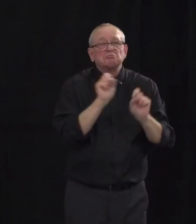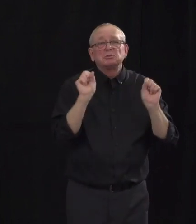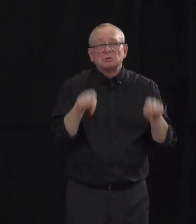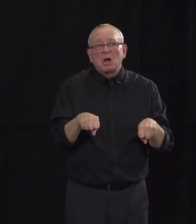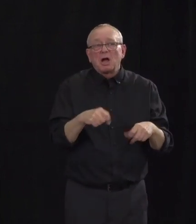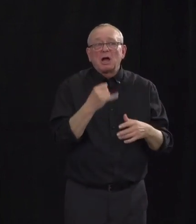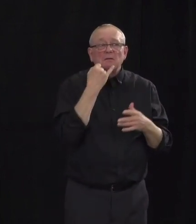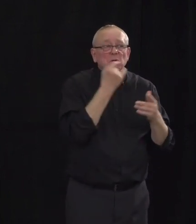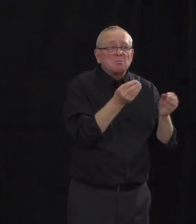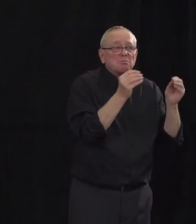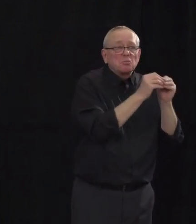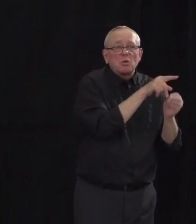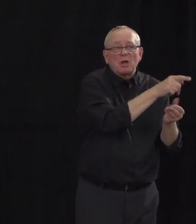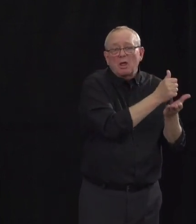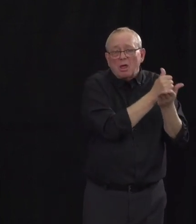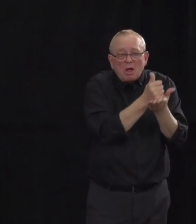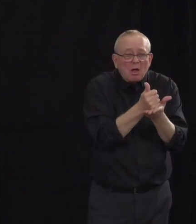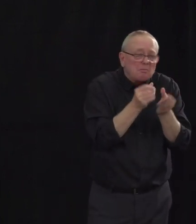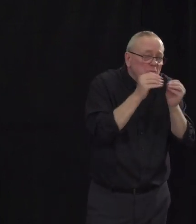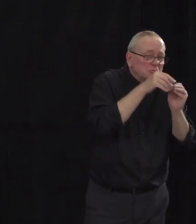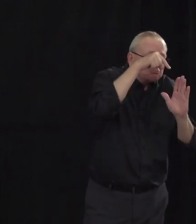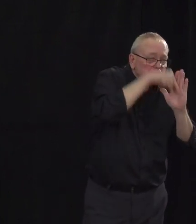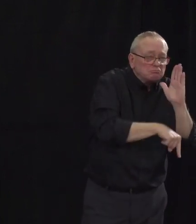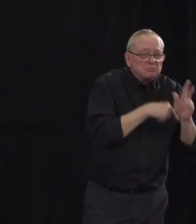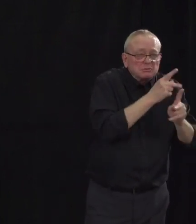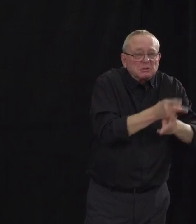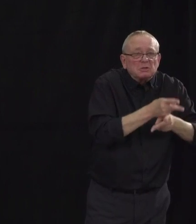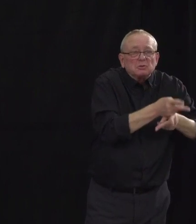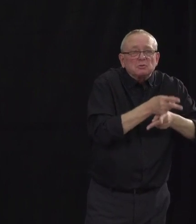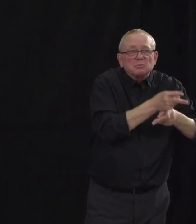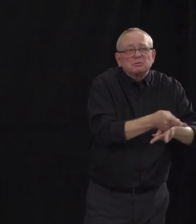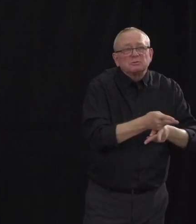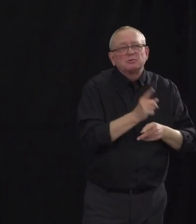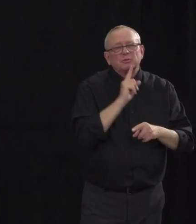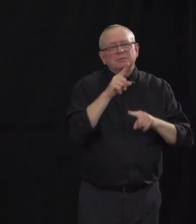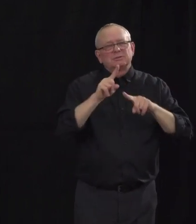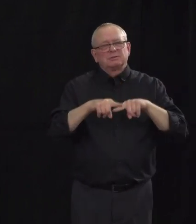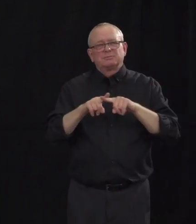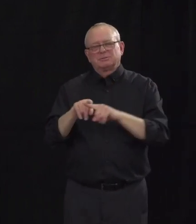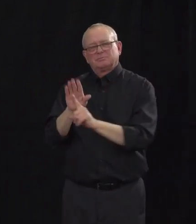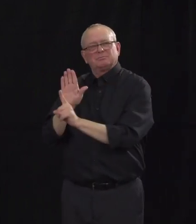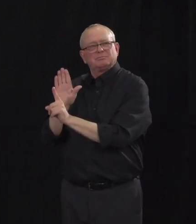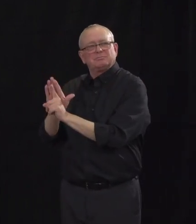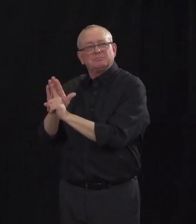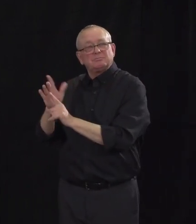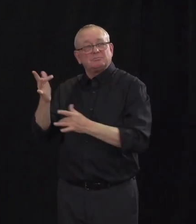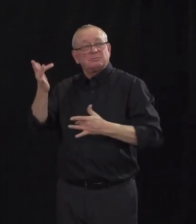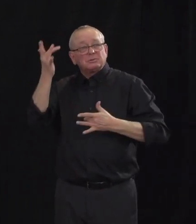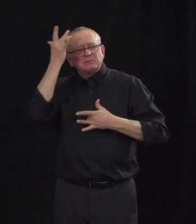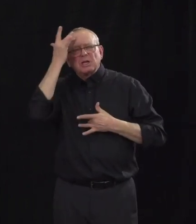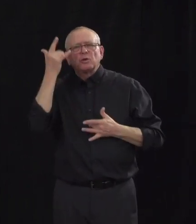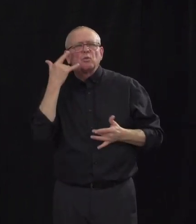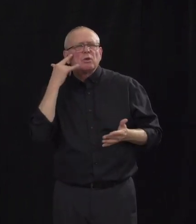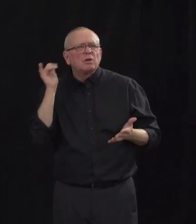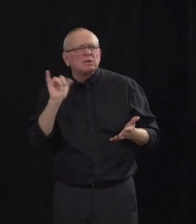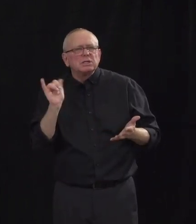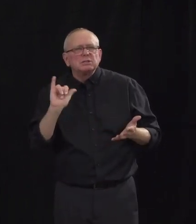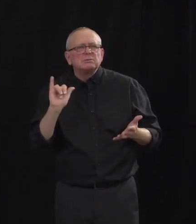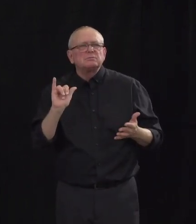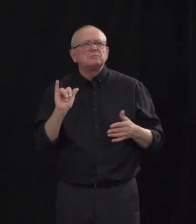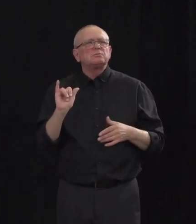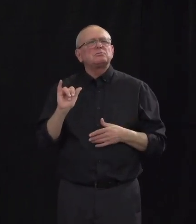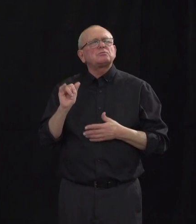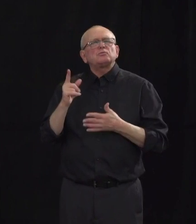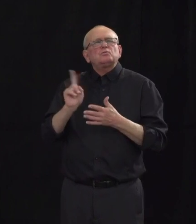So again, it really depends on the individual, how ill they are, what care they need, what can be provided in that location, and what